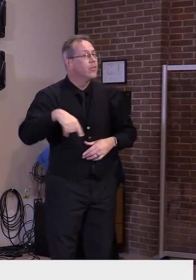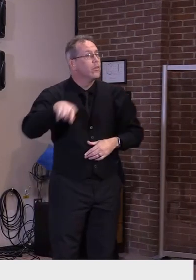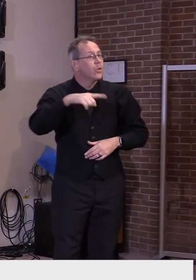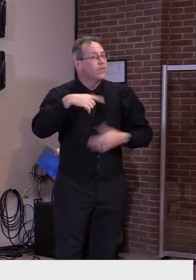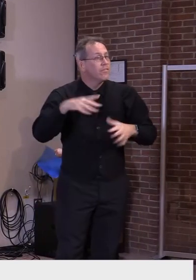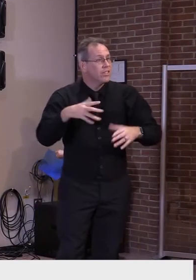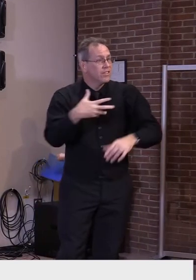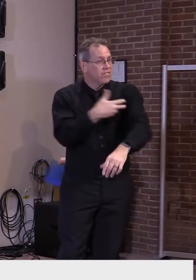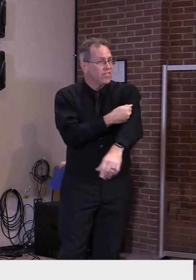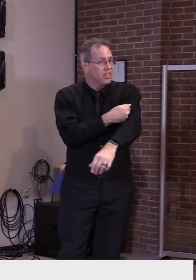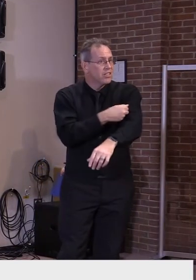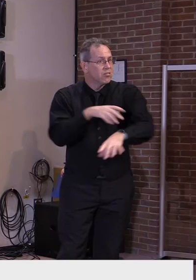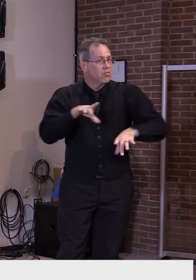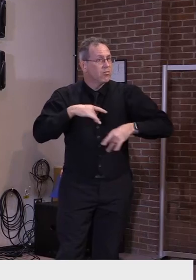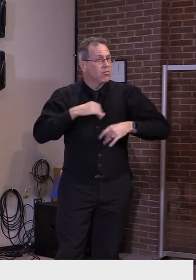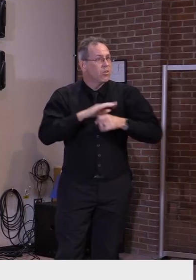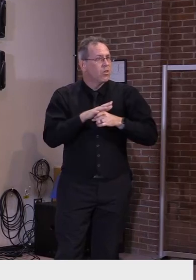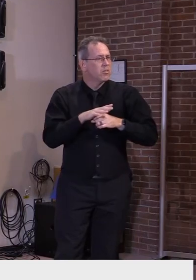know,